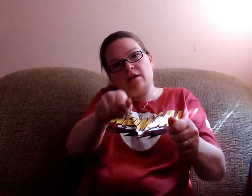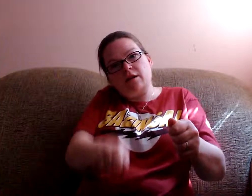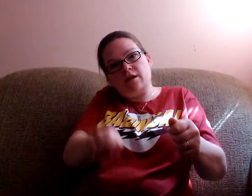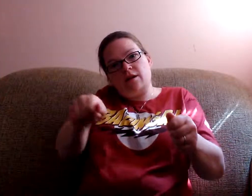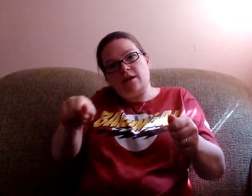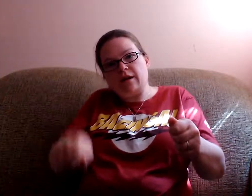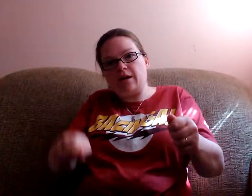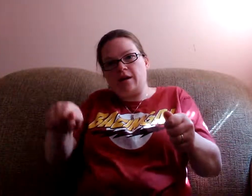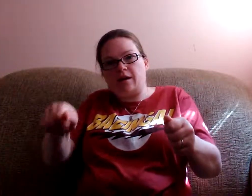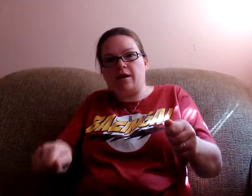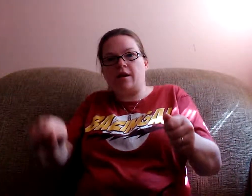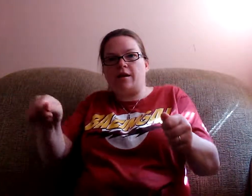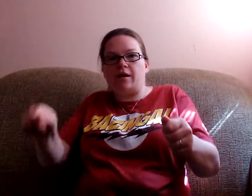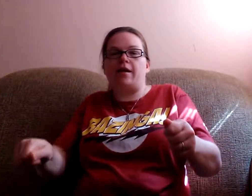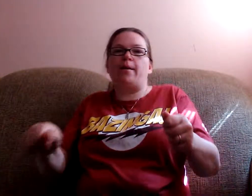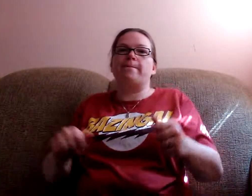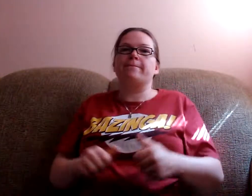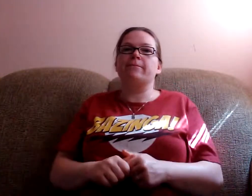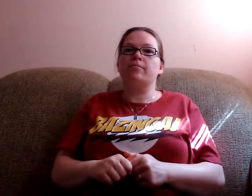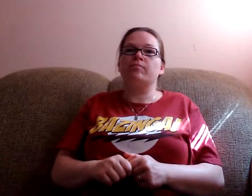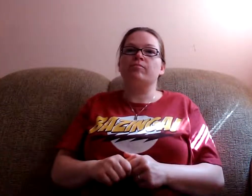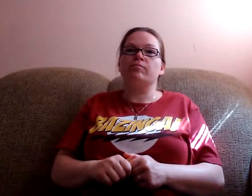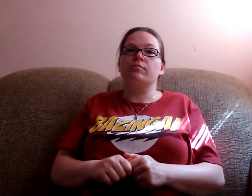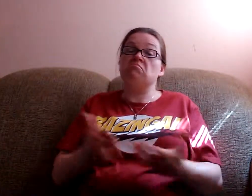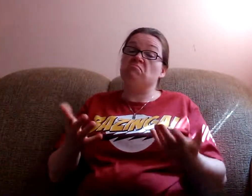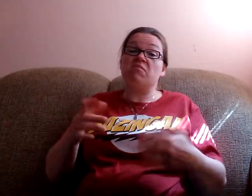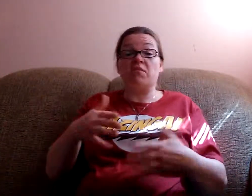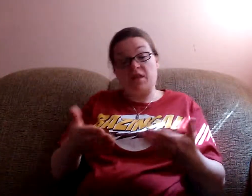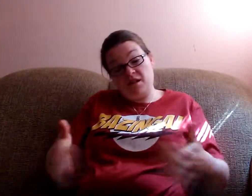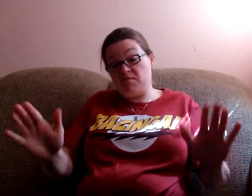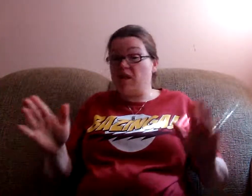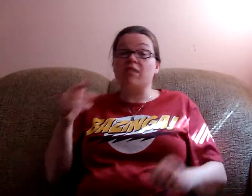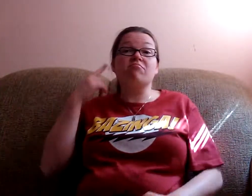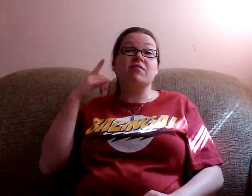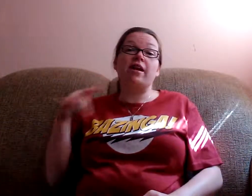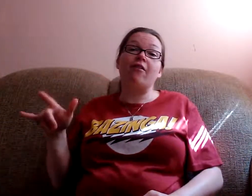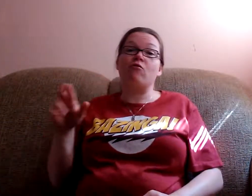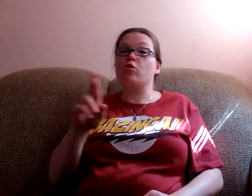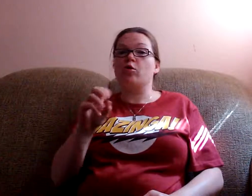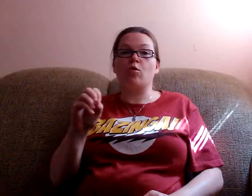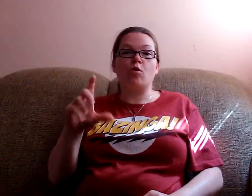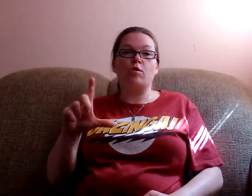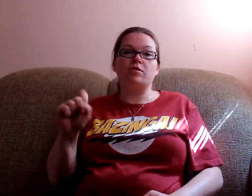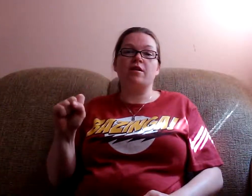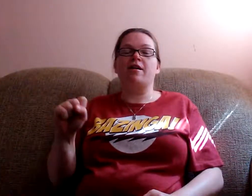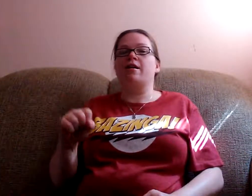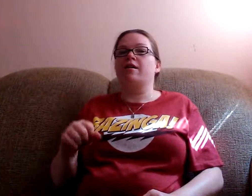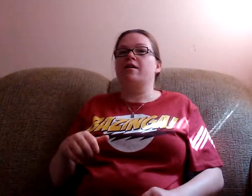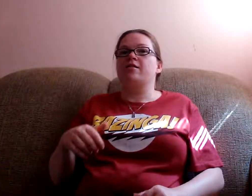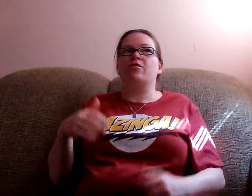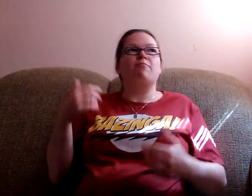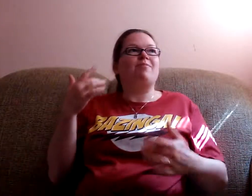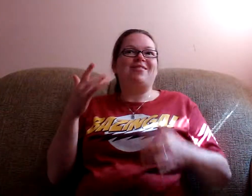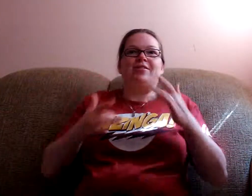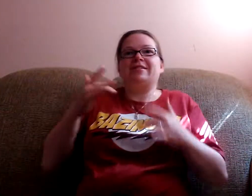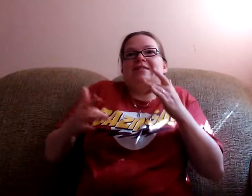with little California rolls, and they're a big hit at parties, especially football parties